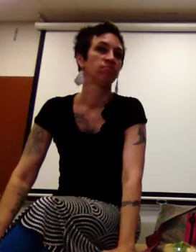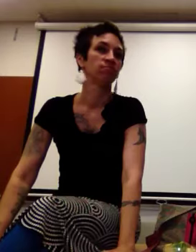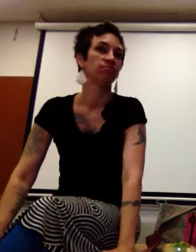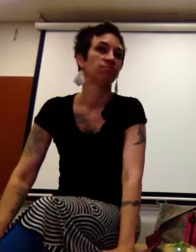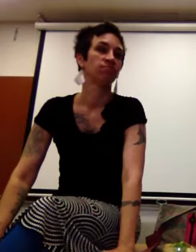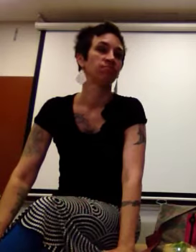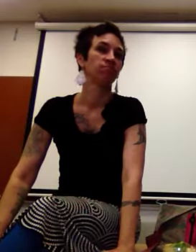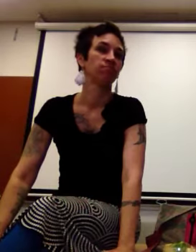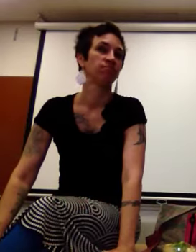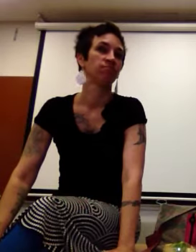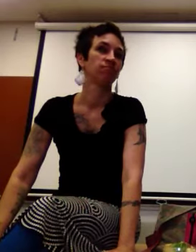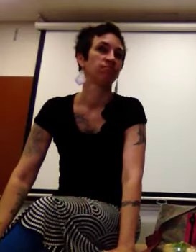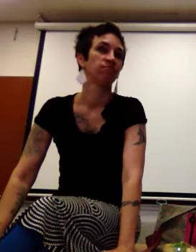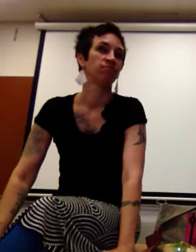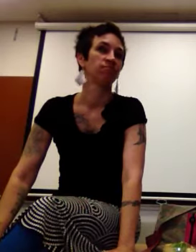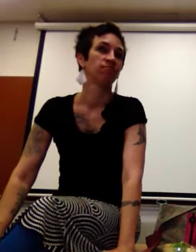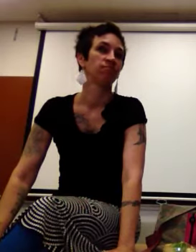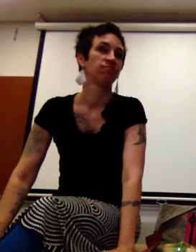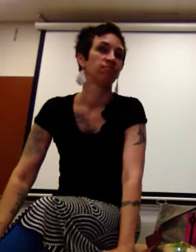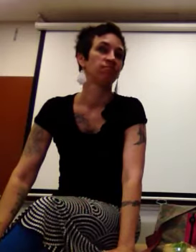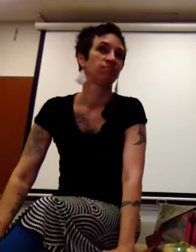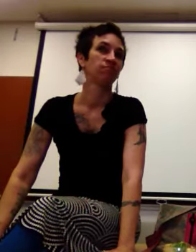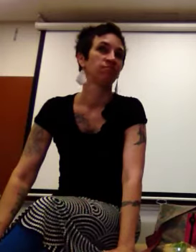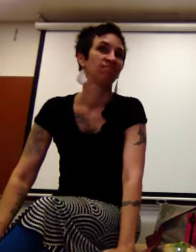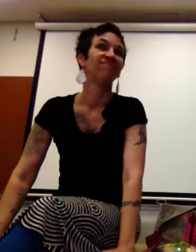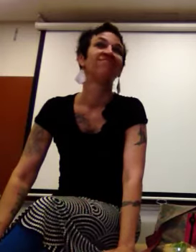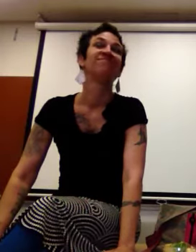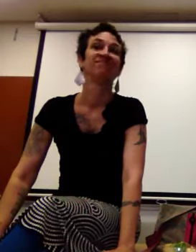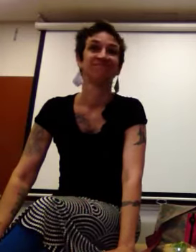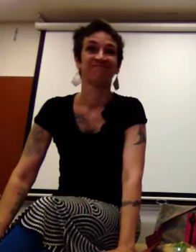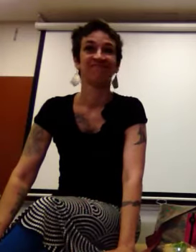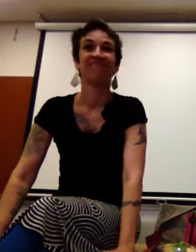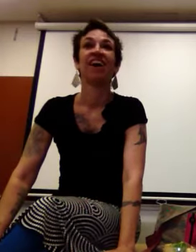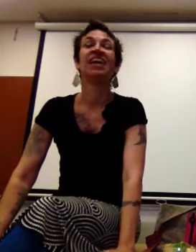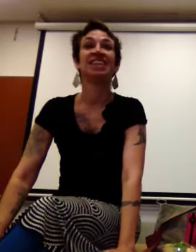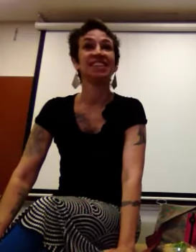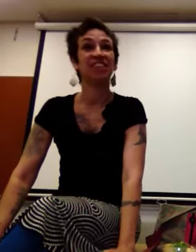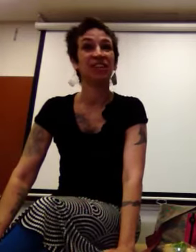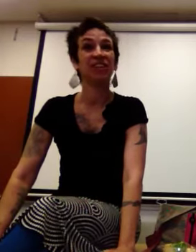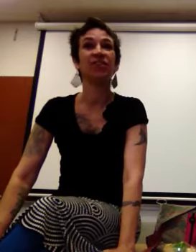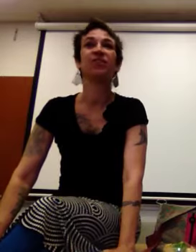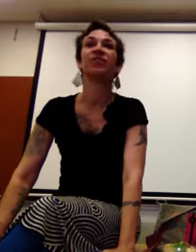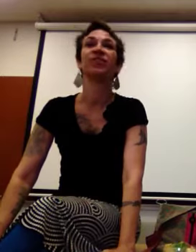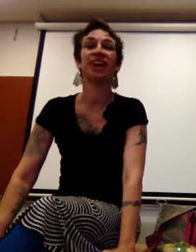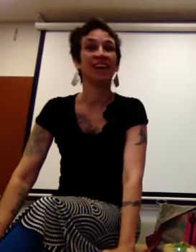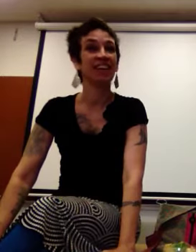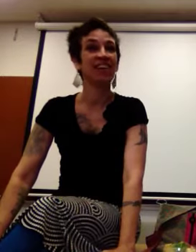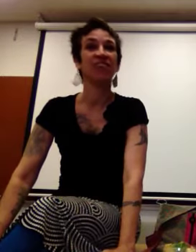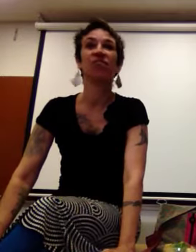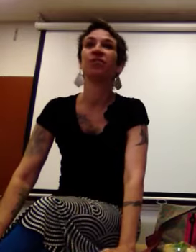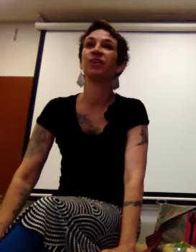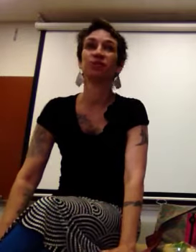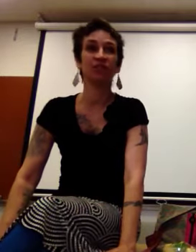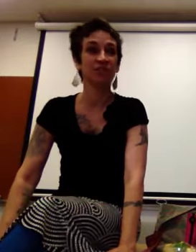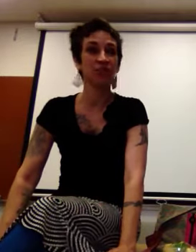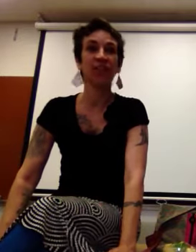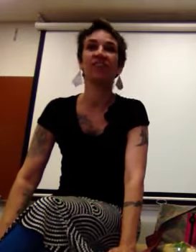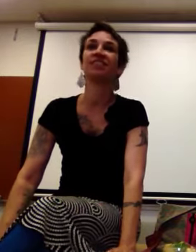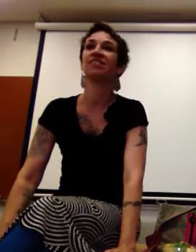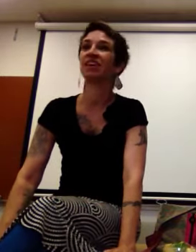I saw a lot of really good examples today of lexical flexibility. I did too. I know. There were so many good